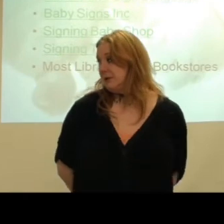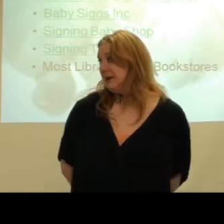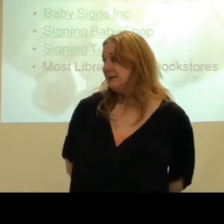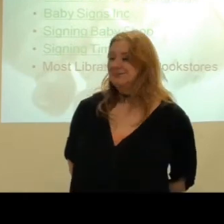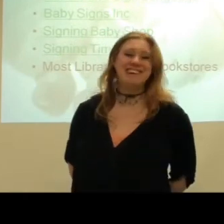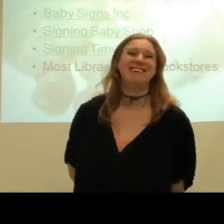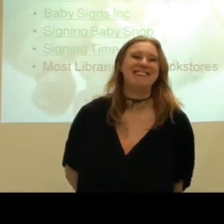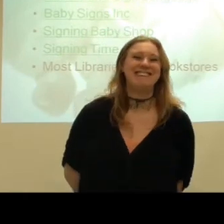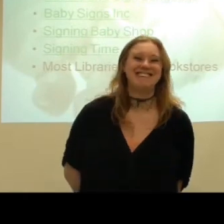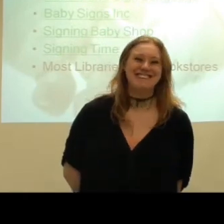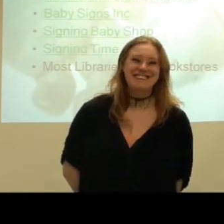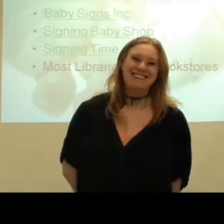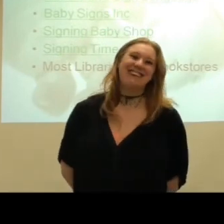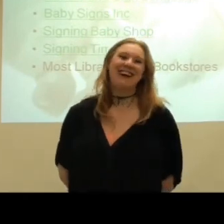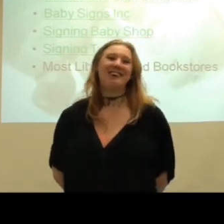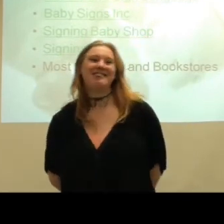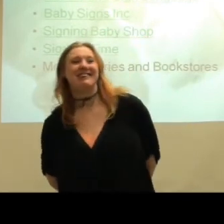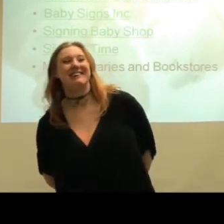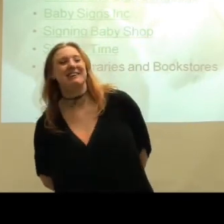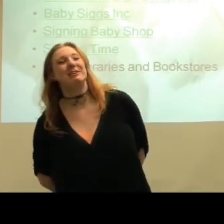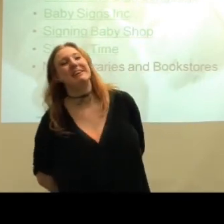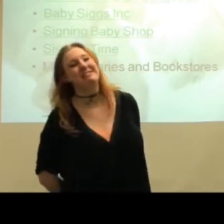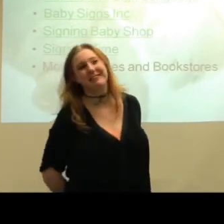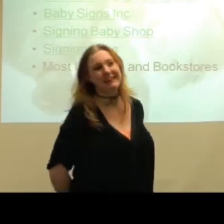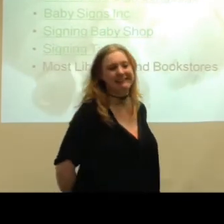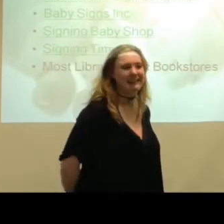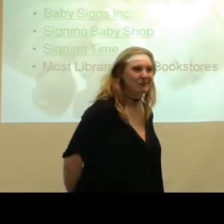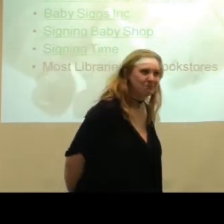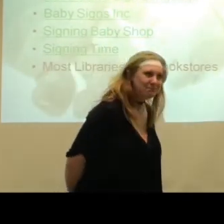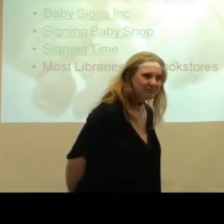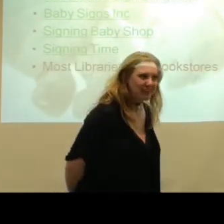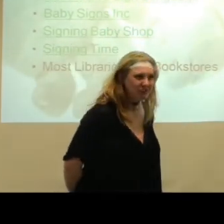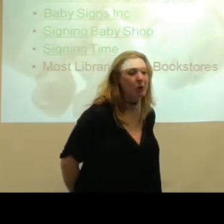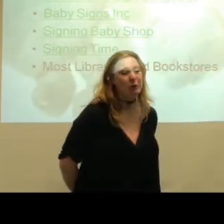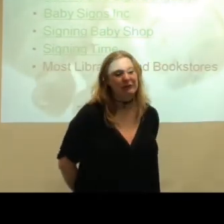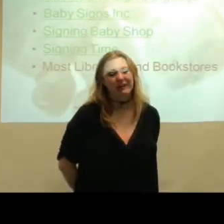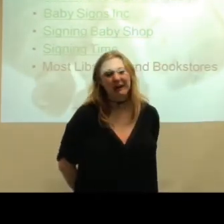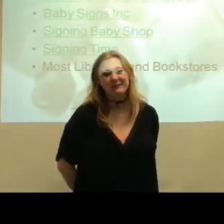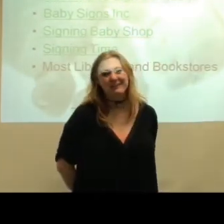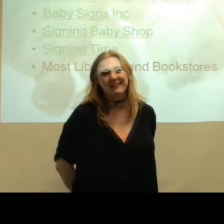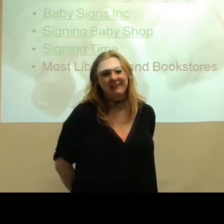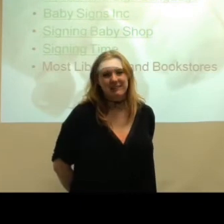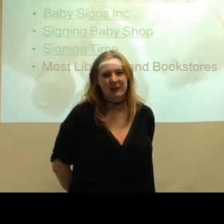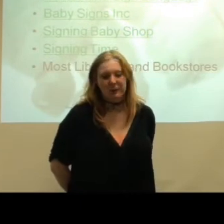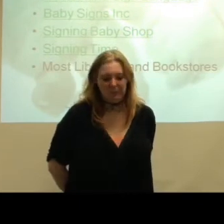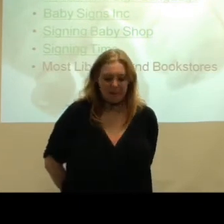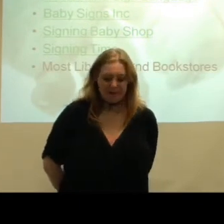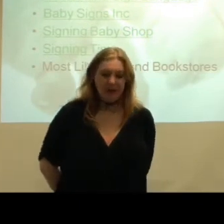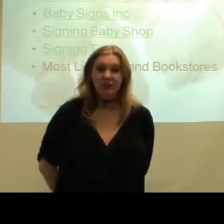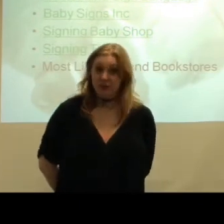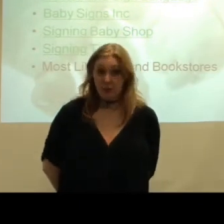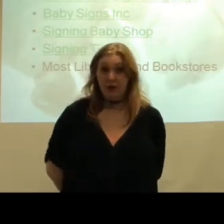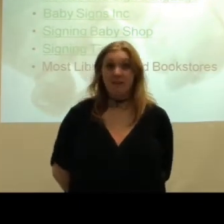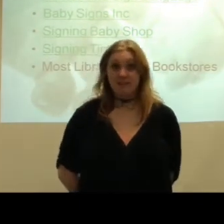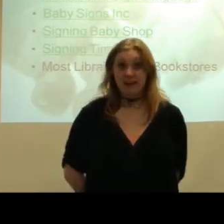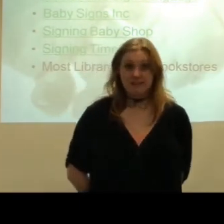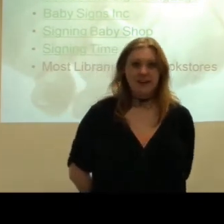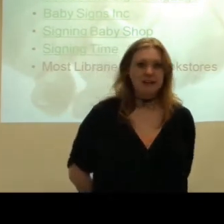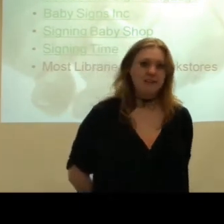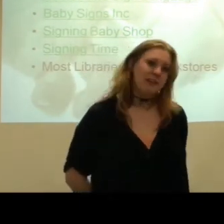demeaning. Now you really should show real signs. So not just little modified signs. So that's